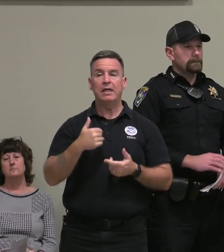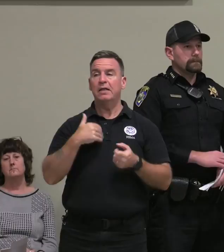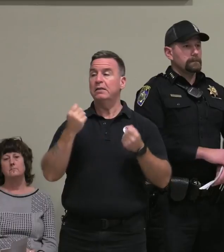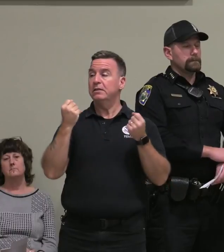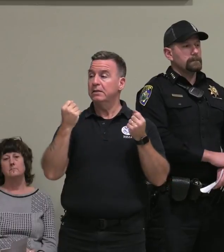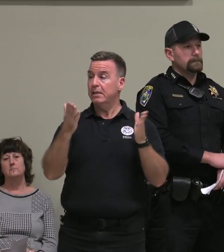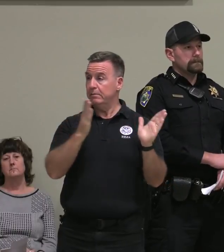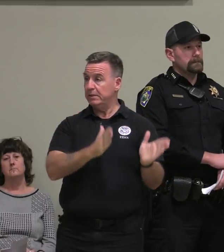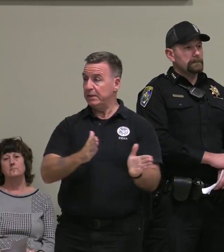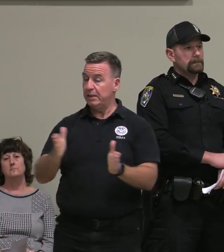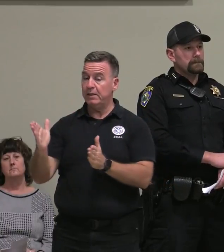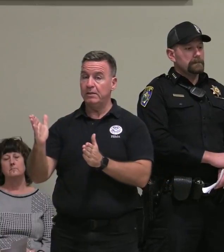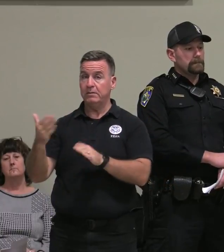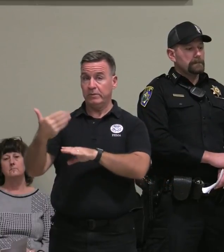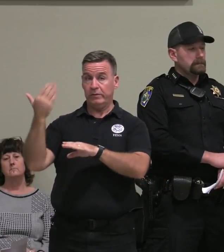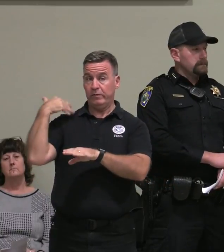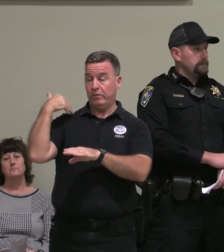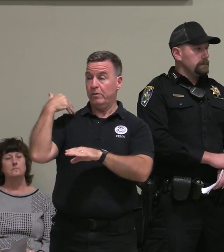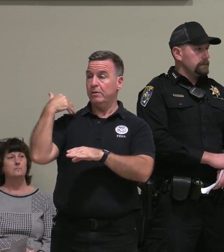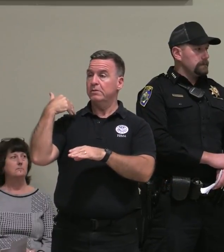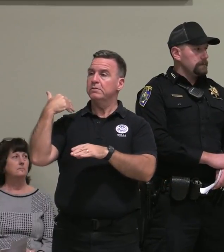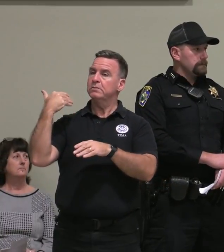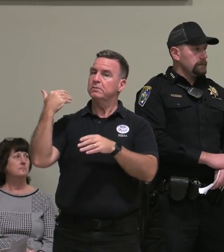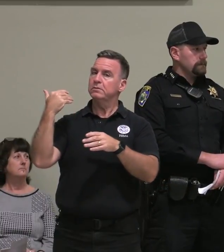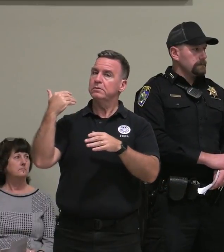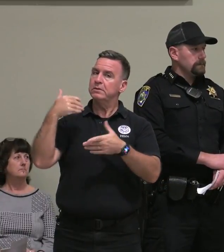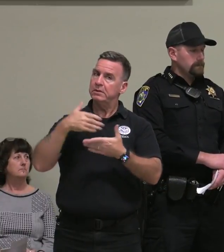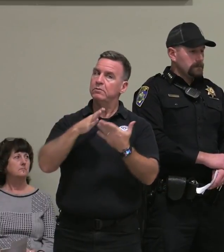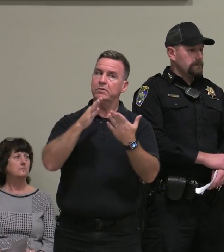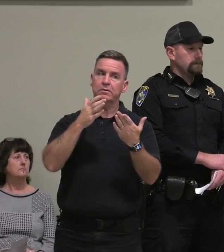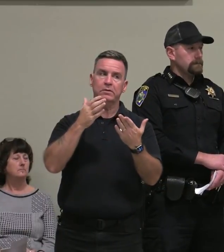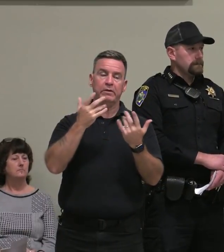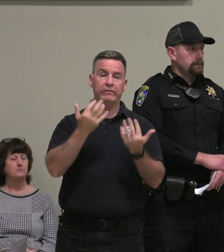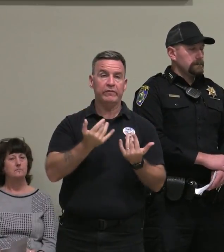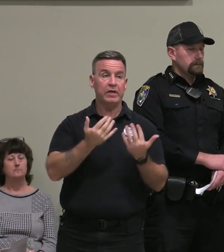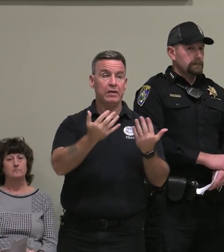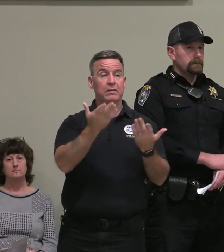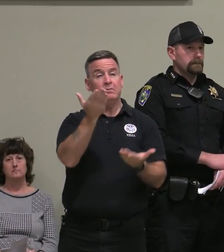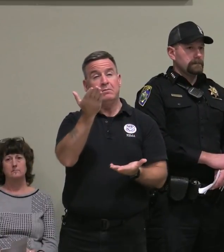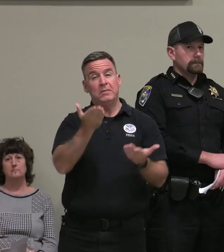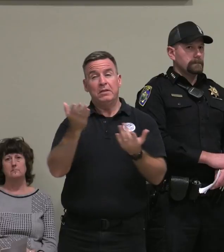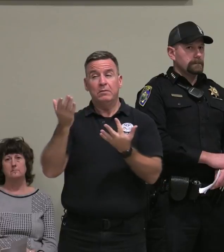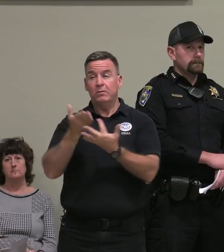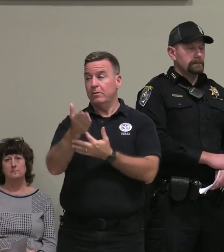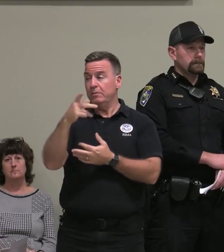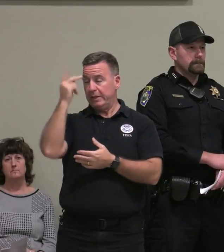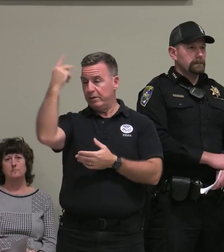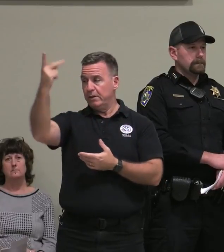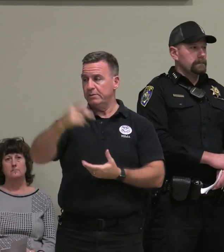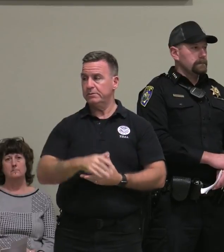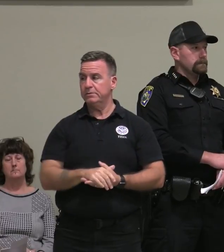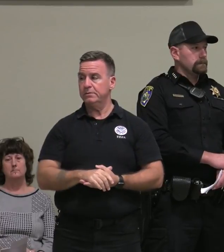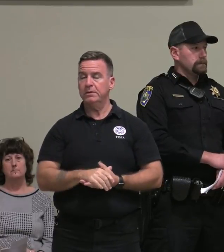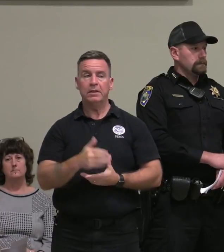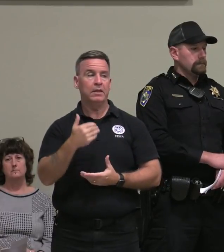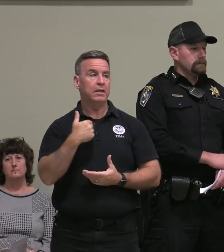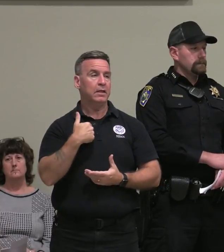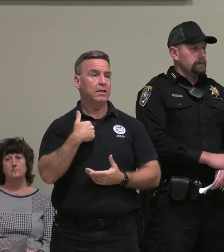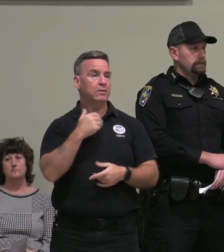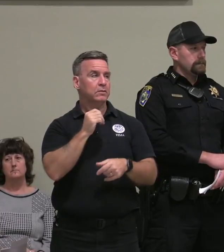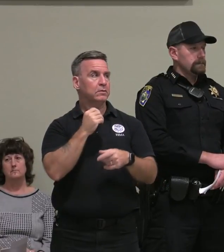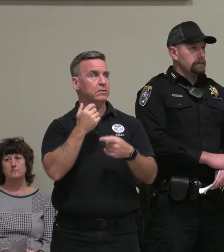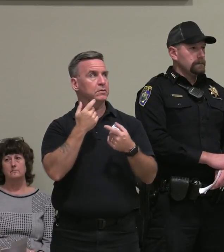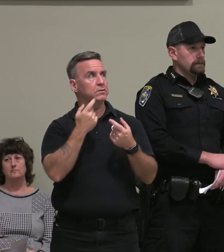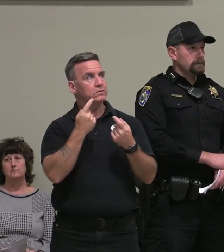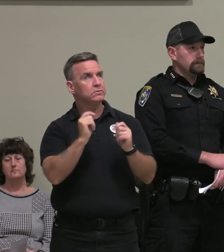been a lot of planning ahead of time to deal with a fire that might come through Paradise. There was an effort